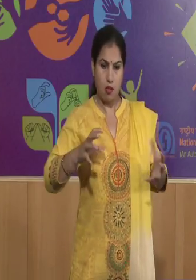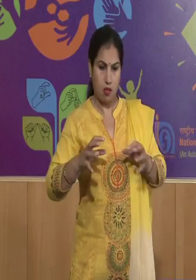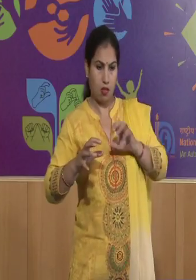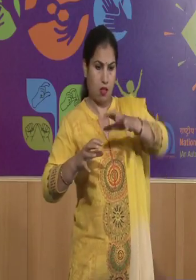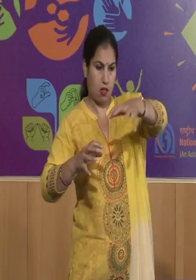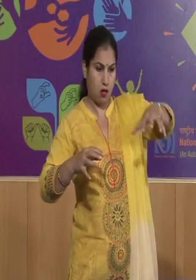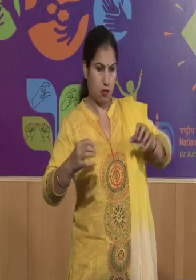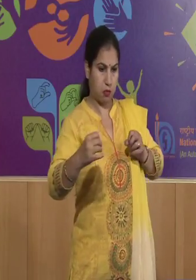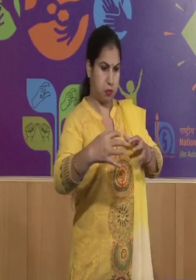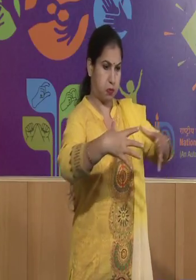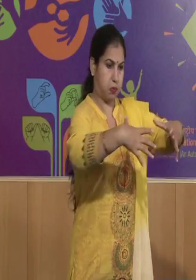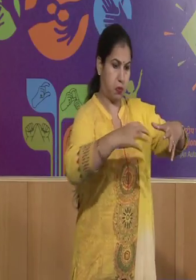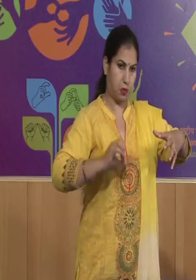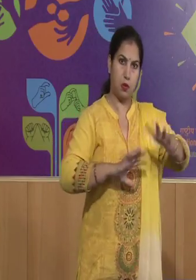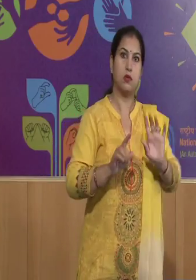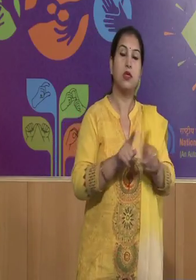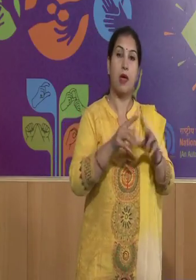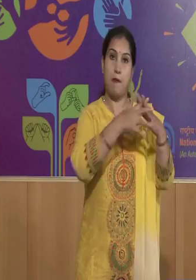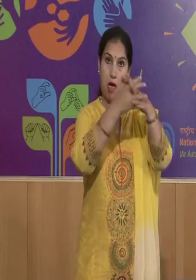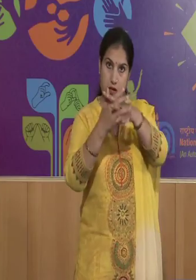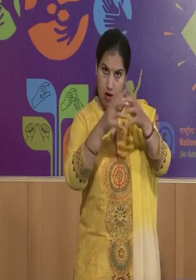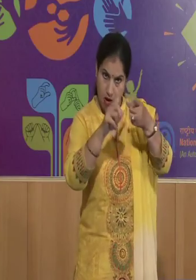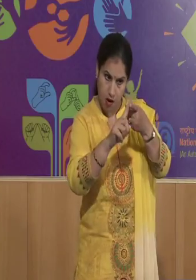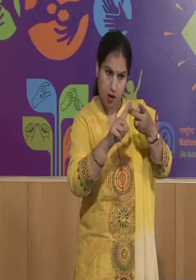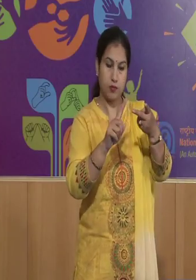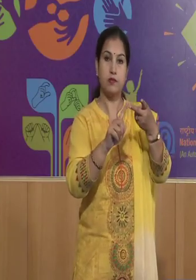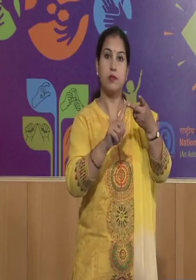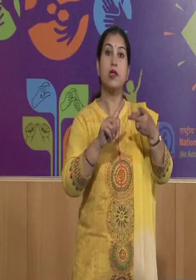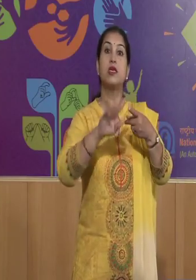like America and Europe.